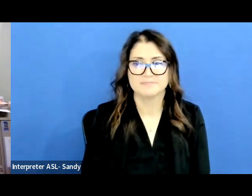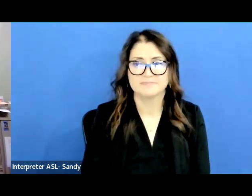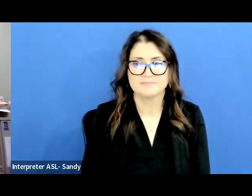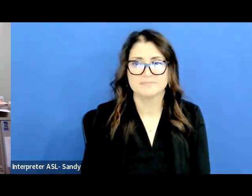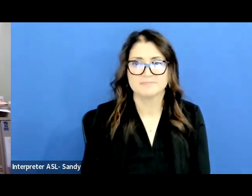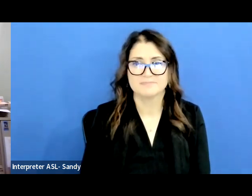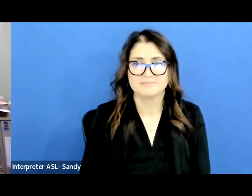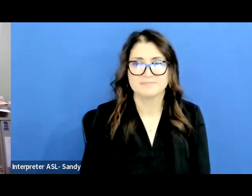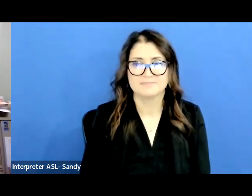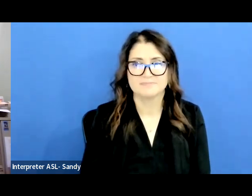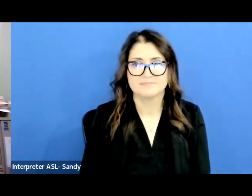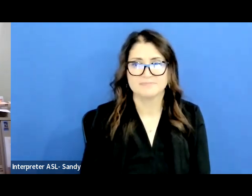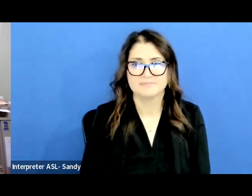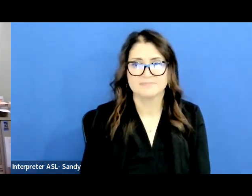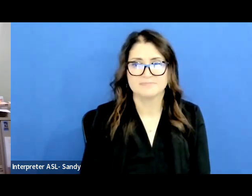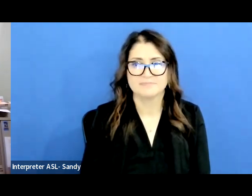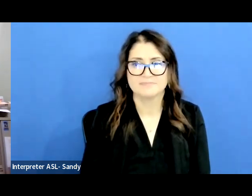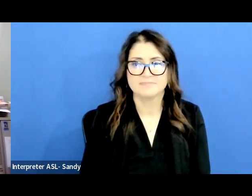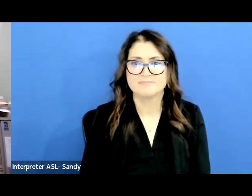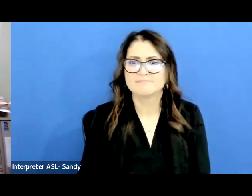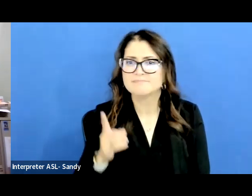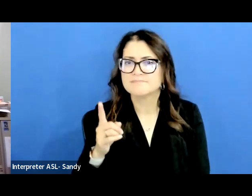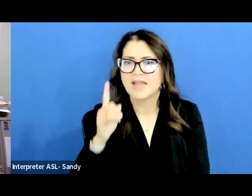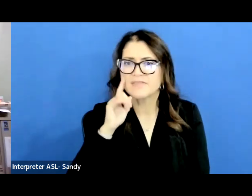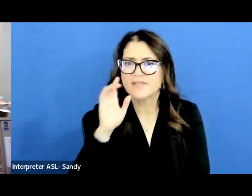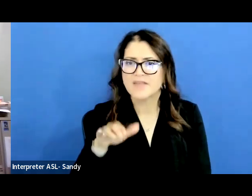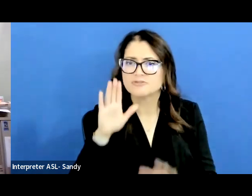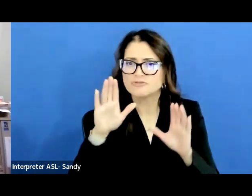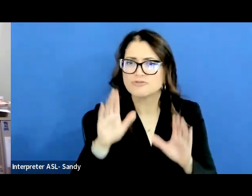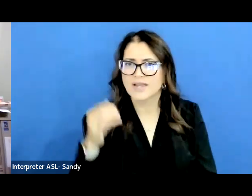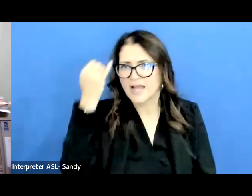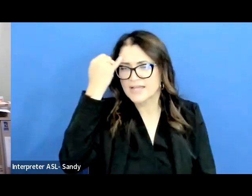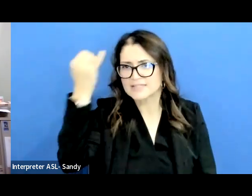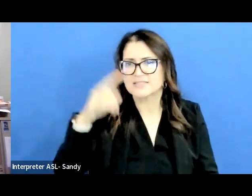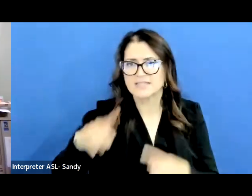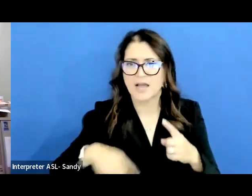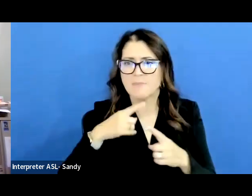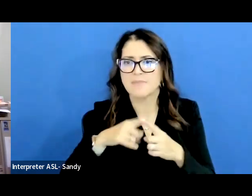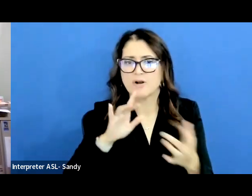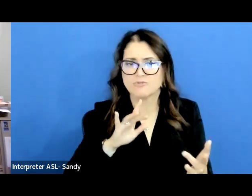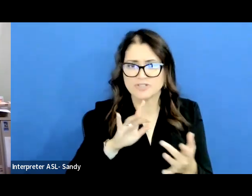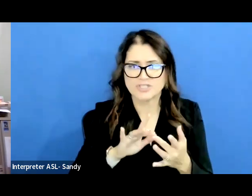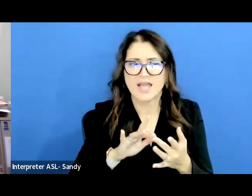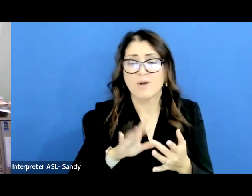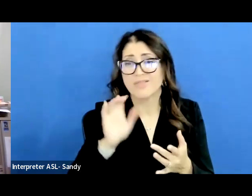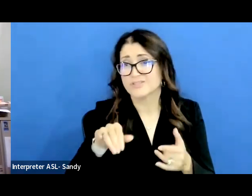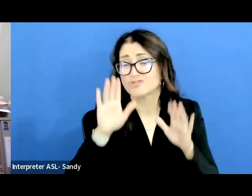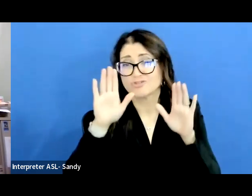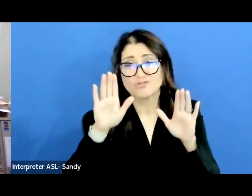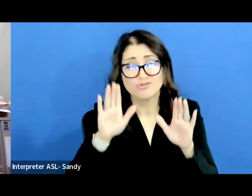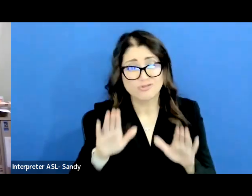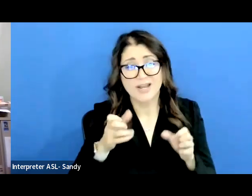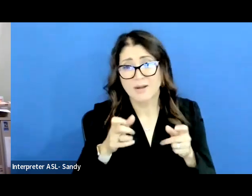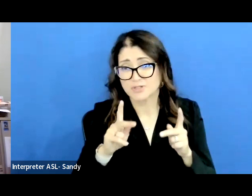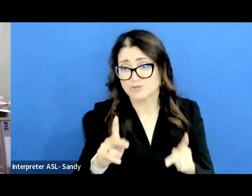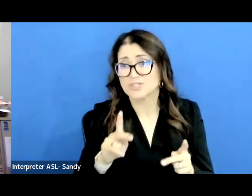I think that's a great idea about reaching out. That's a great opportunity to reach out to the Latino